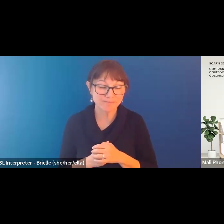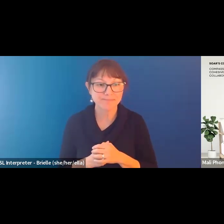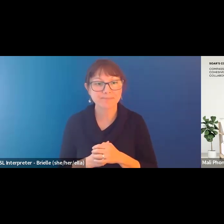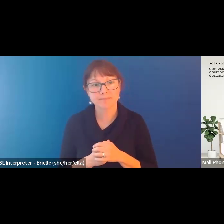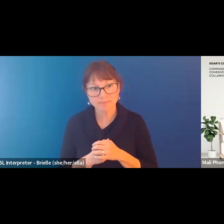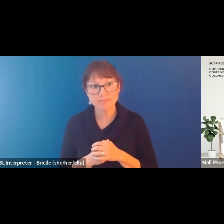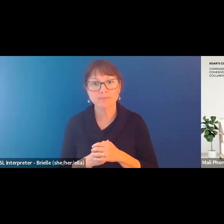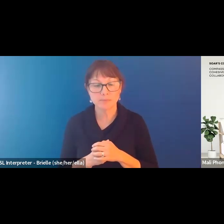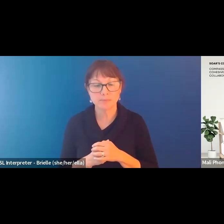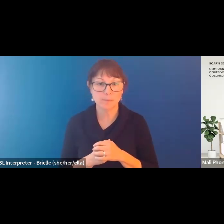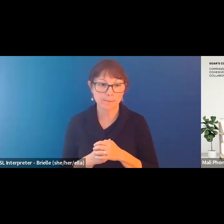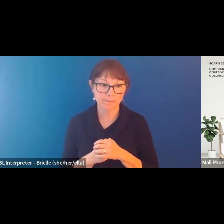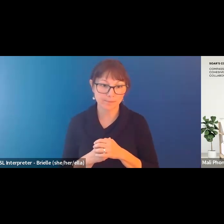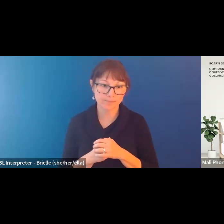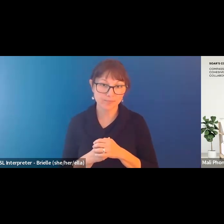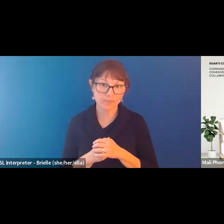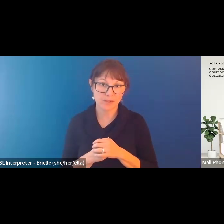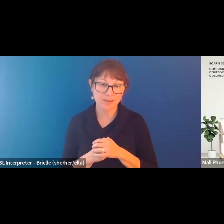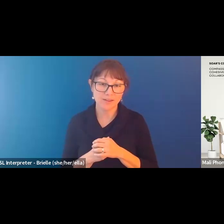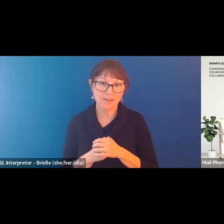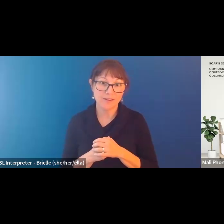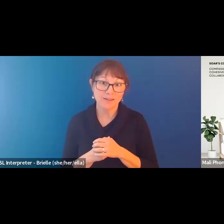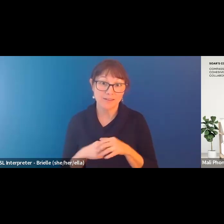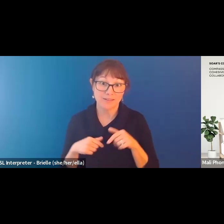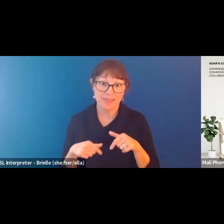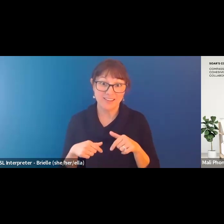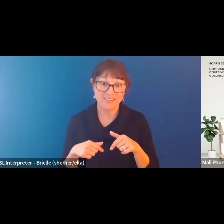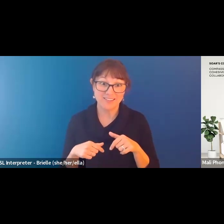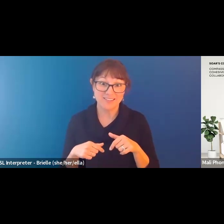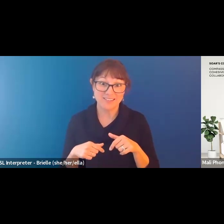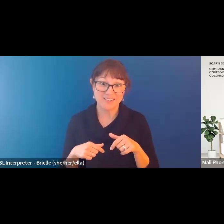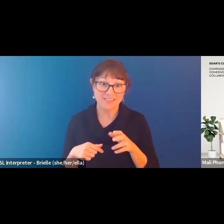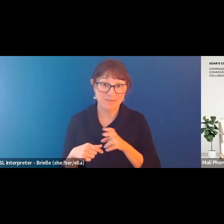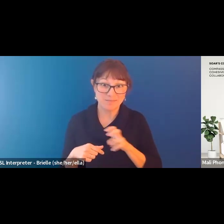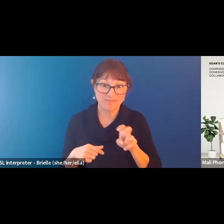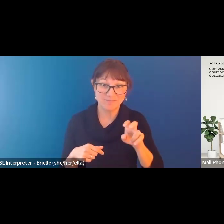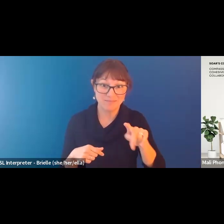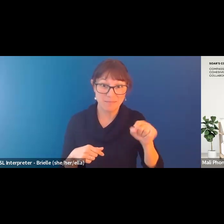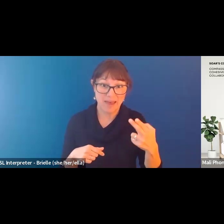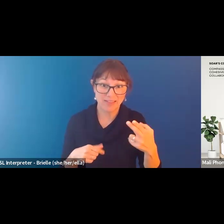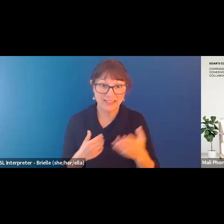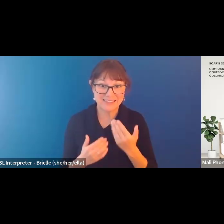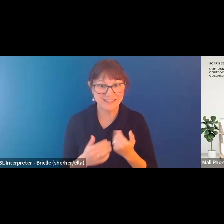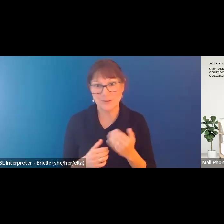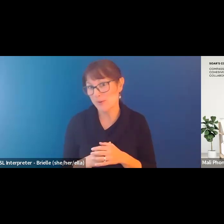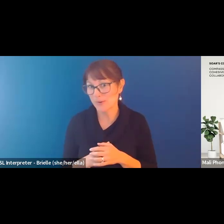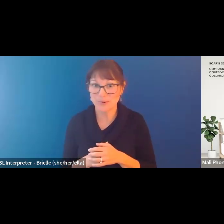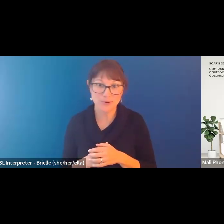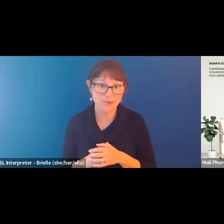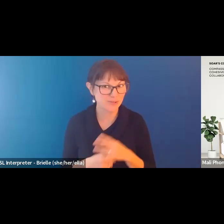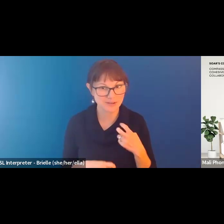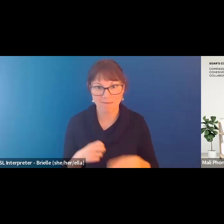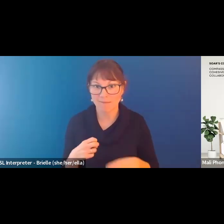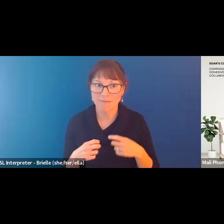It has certainly not been an easy road. It's been one heck of a journey for sure for this little girl